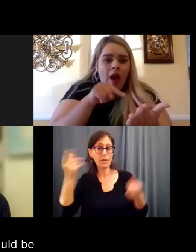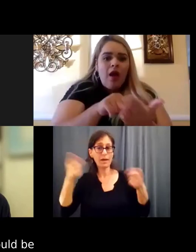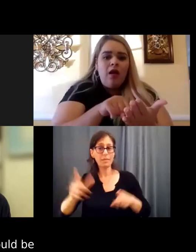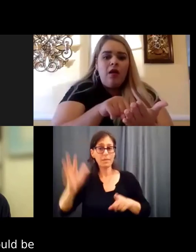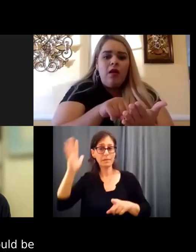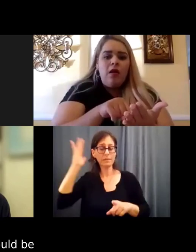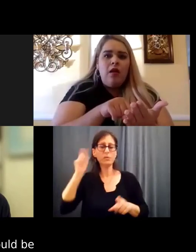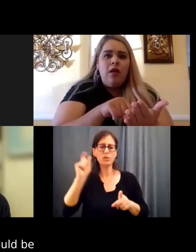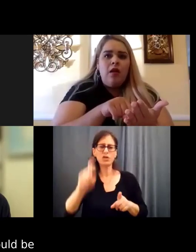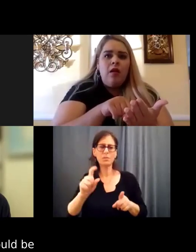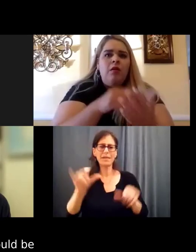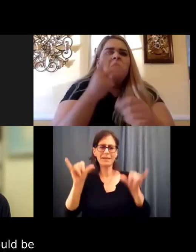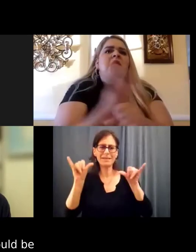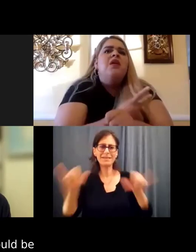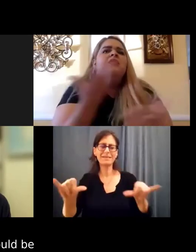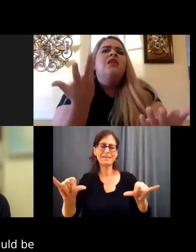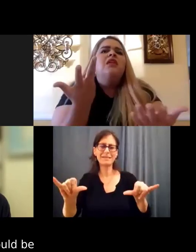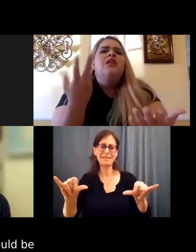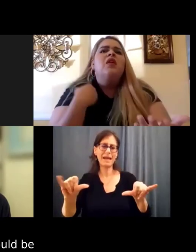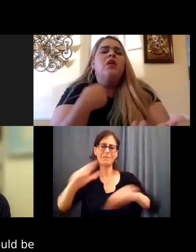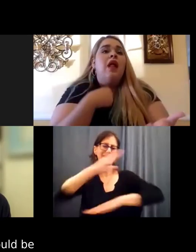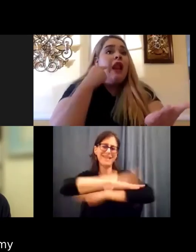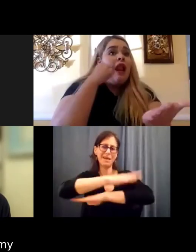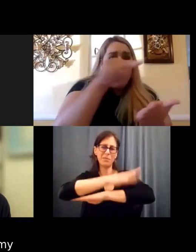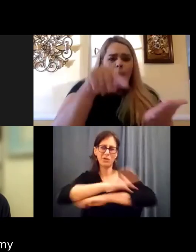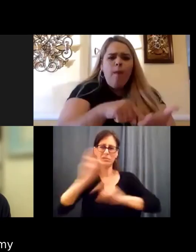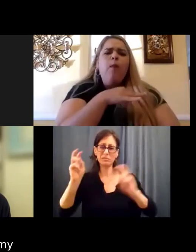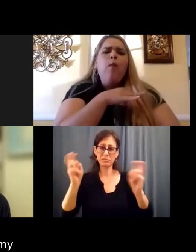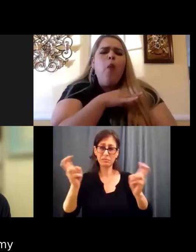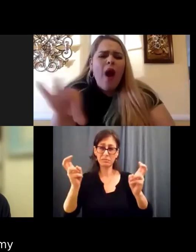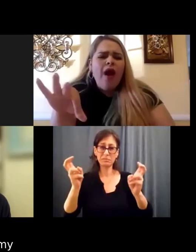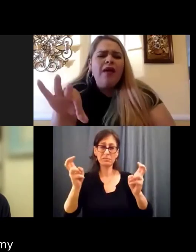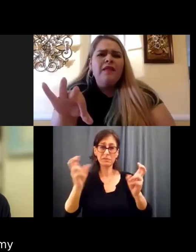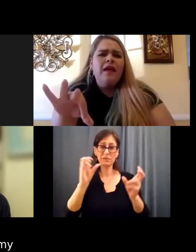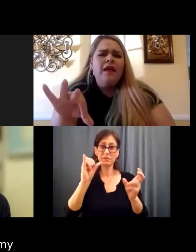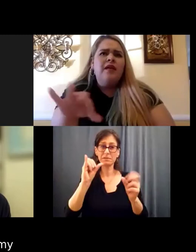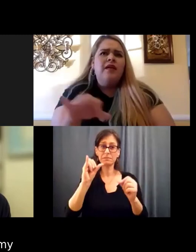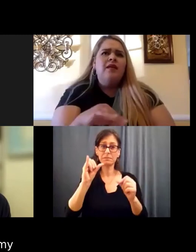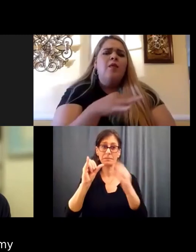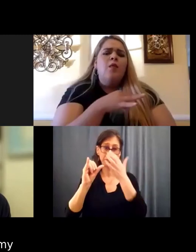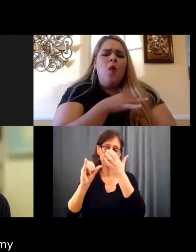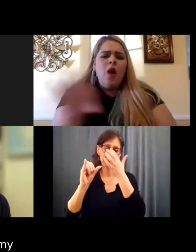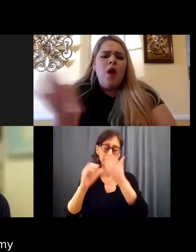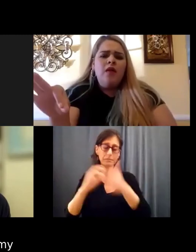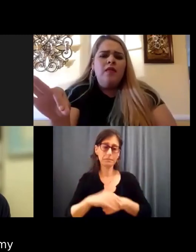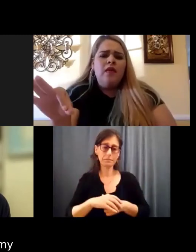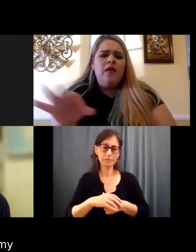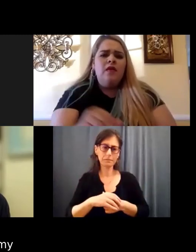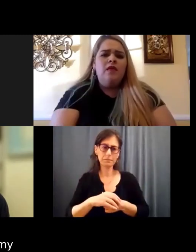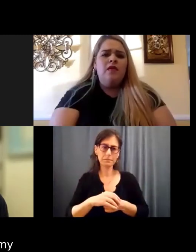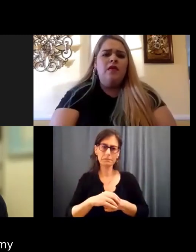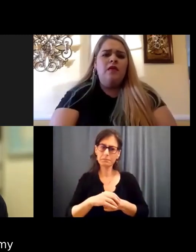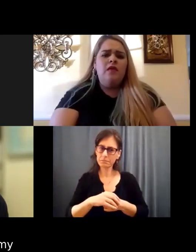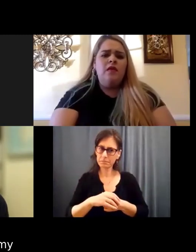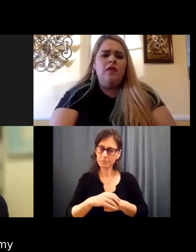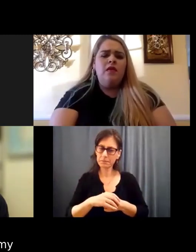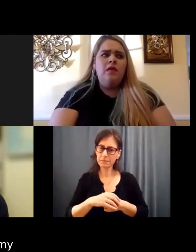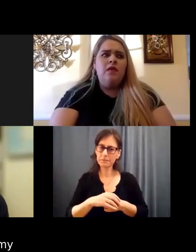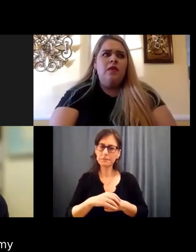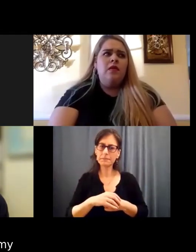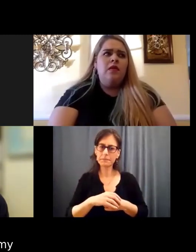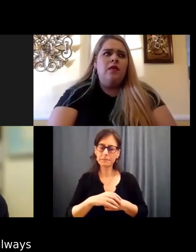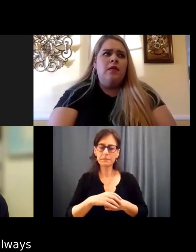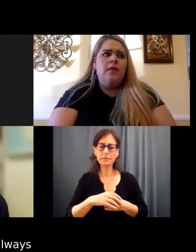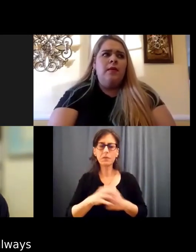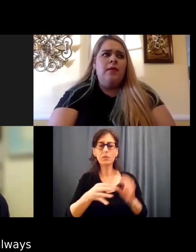the same table, you know. That, and I want, I want to bring up my ladies in the